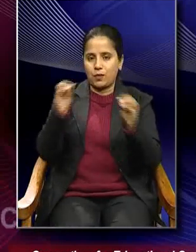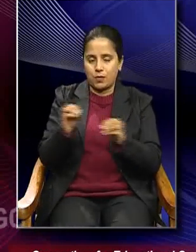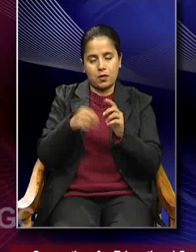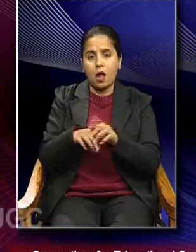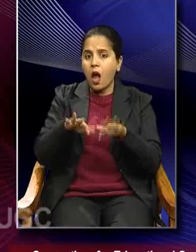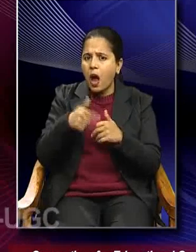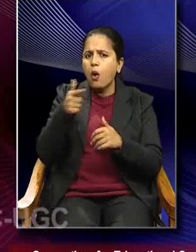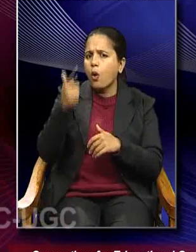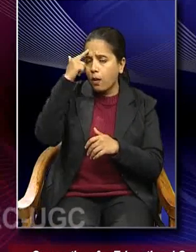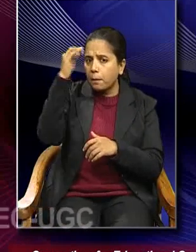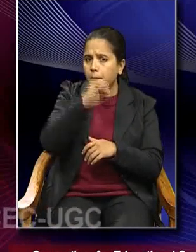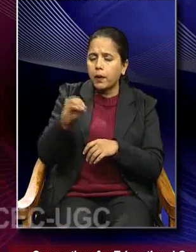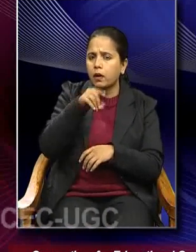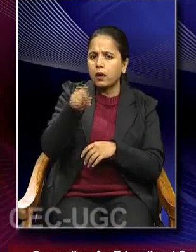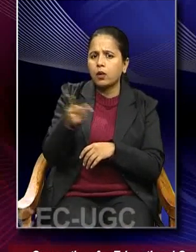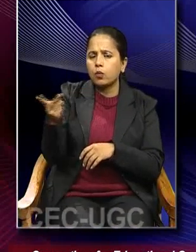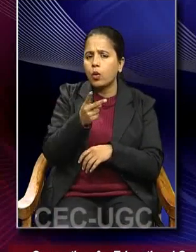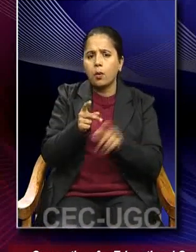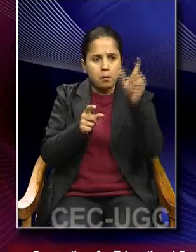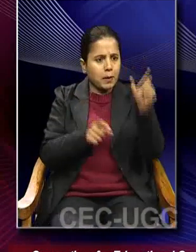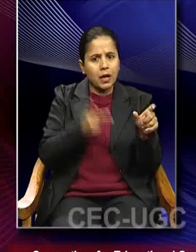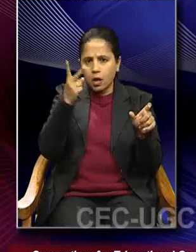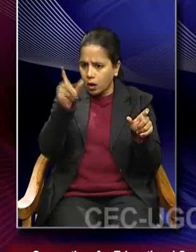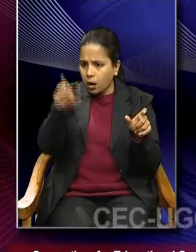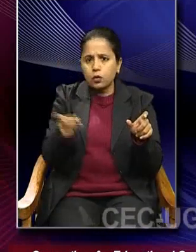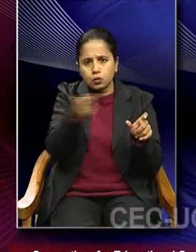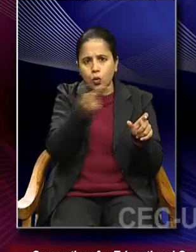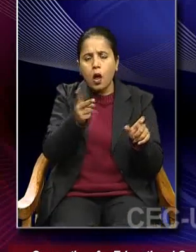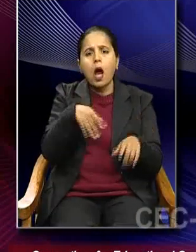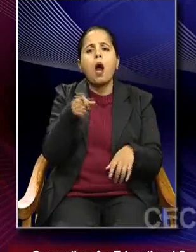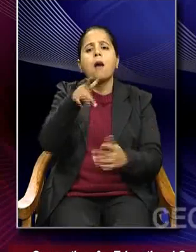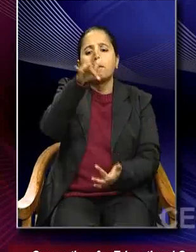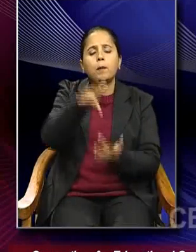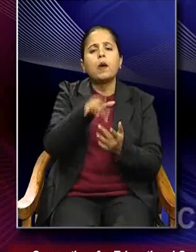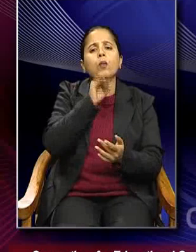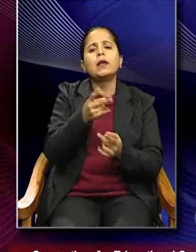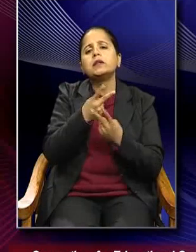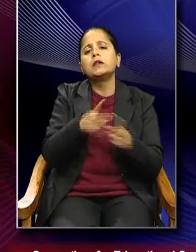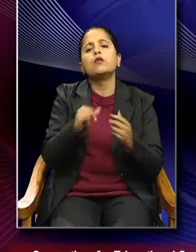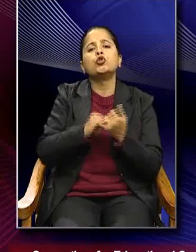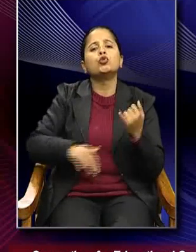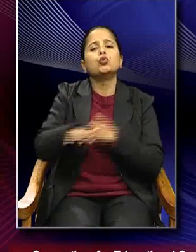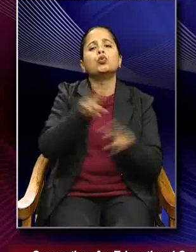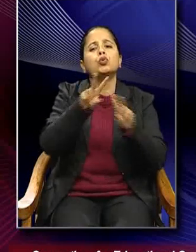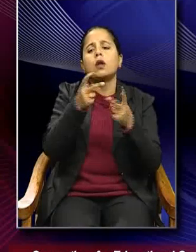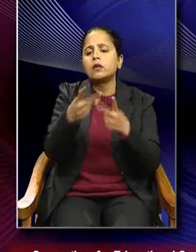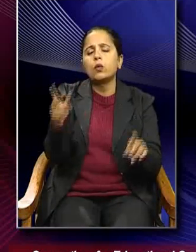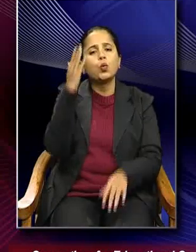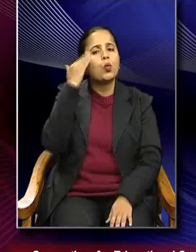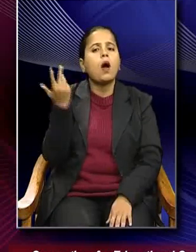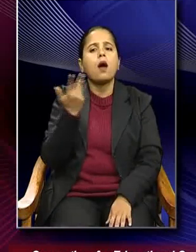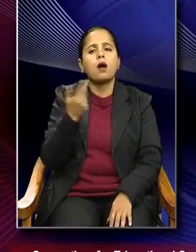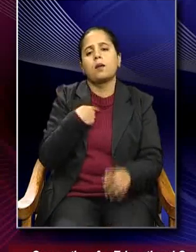this opinion between two individuals placed in different social contexts differed. So